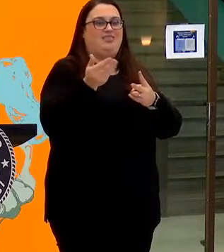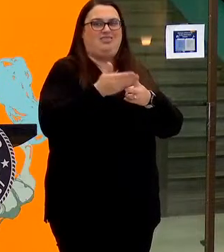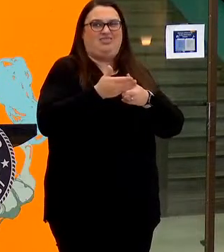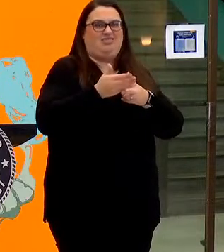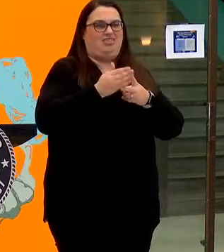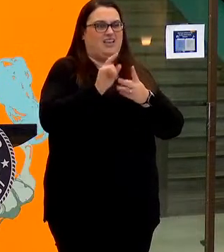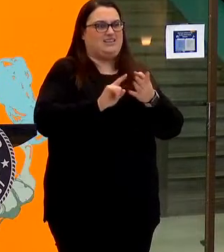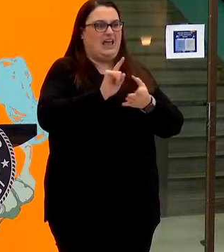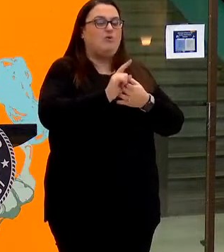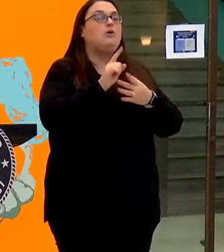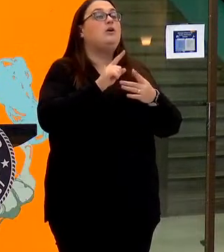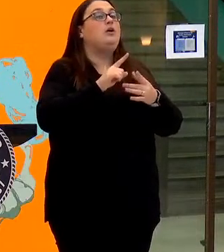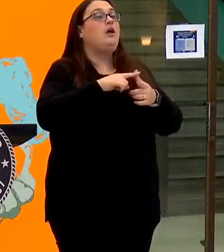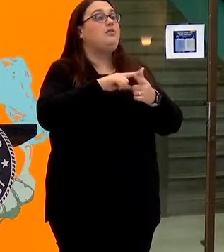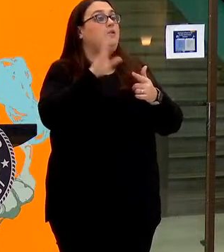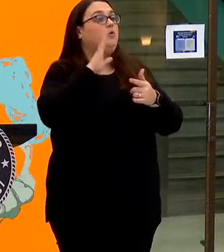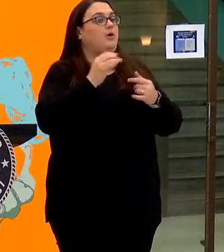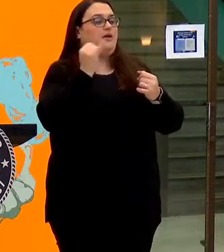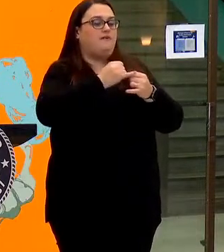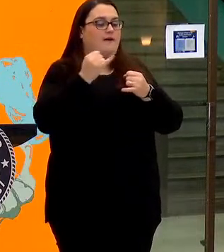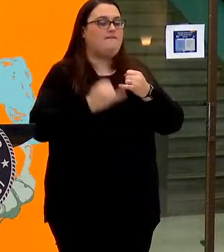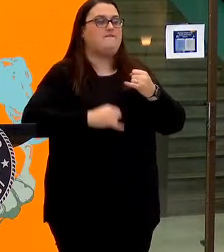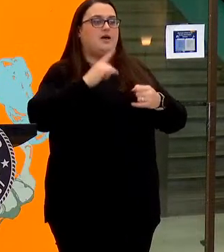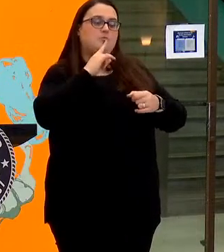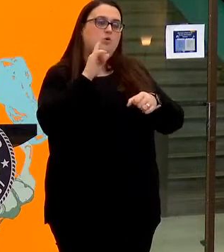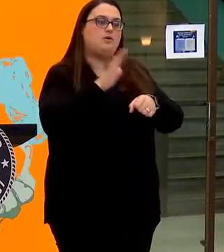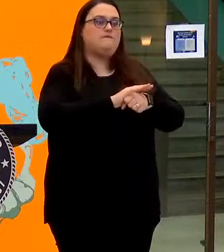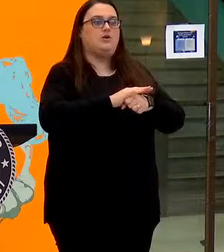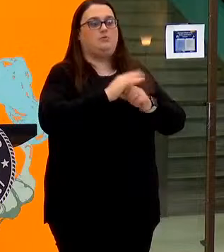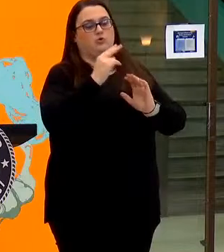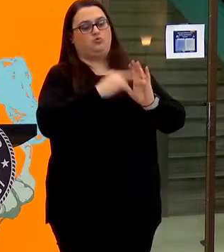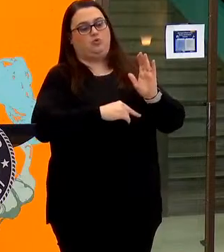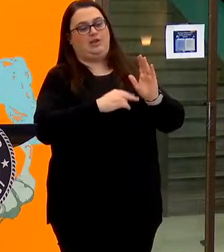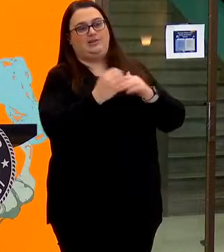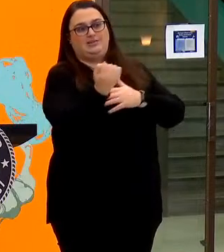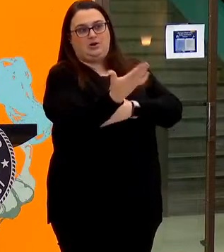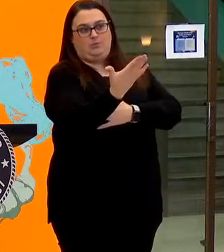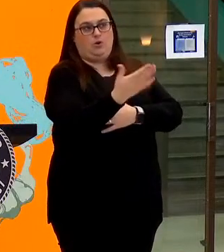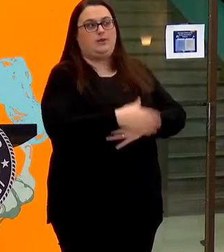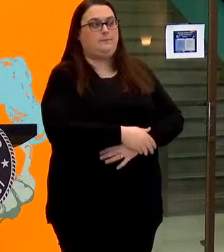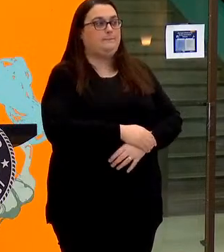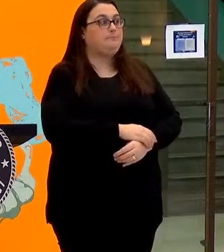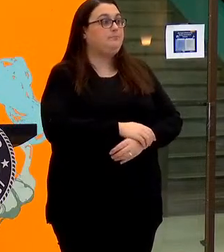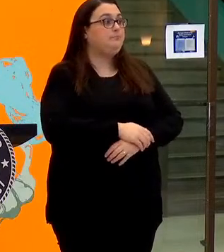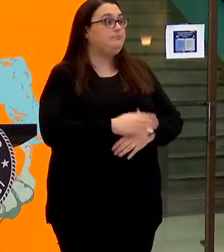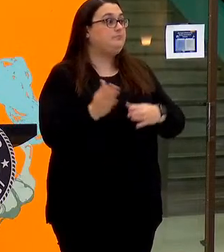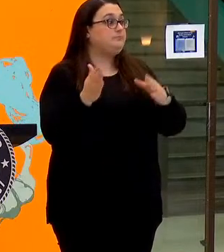so, and then we will have a final confirmatory read sometime Saturday morning.